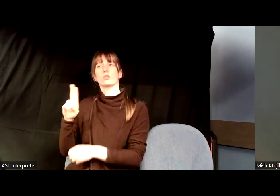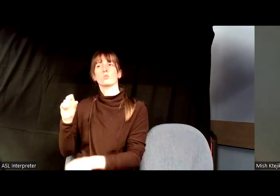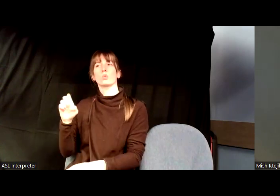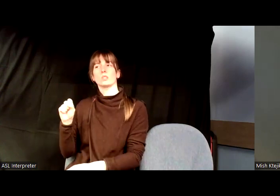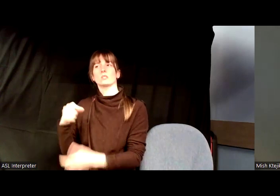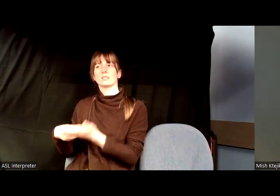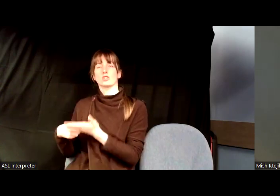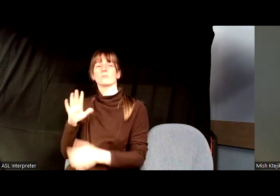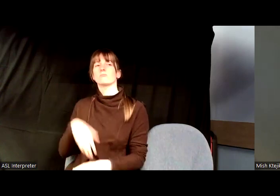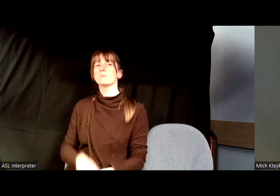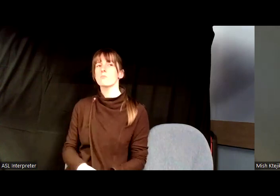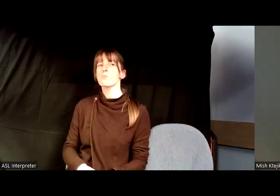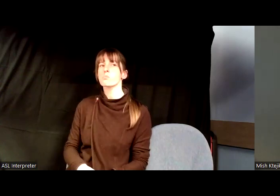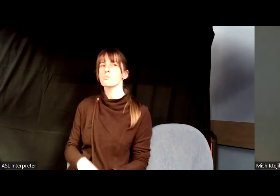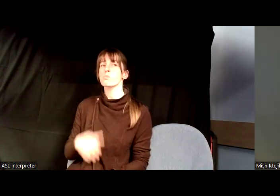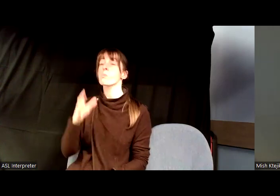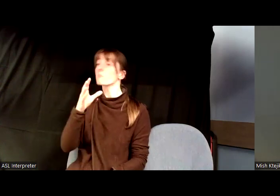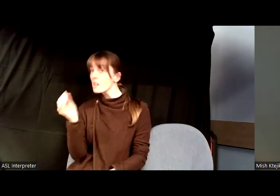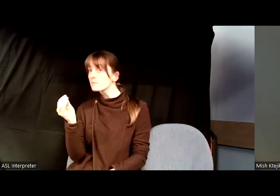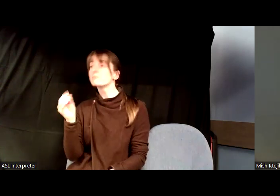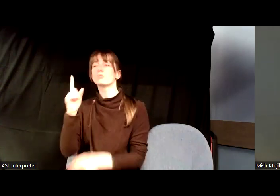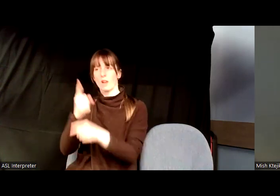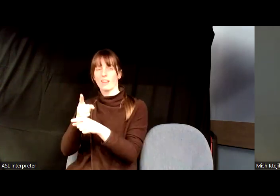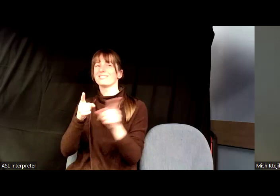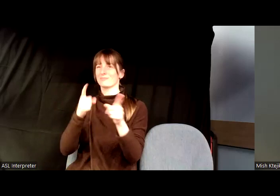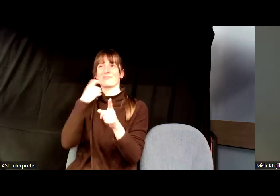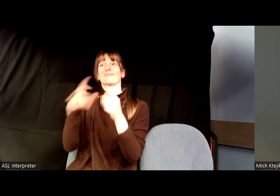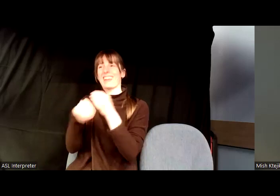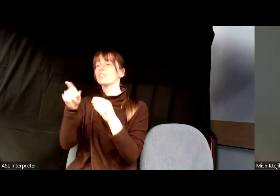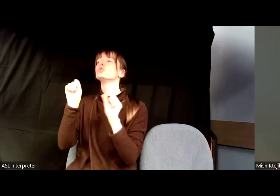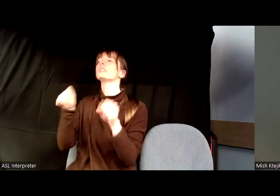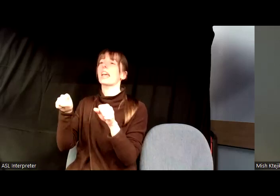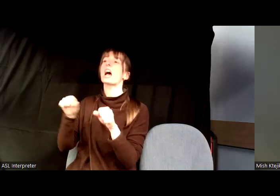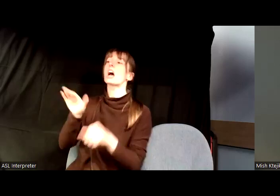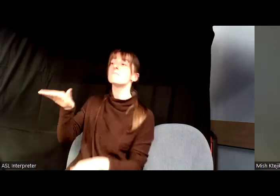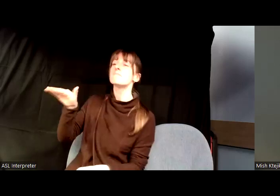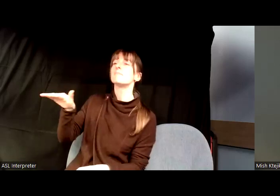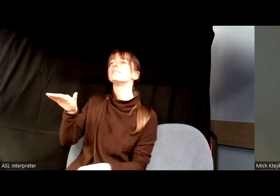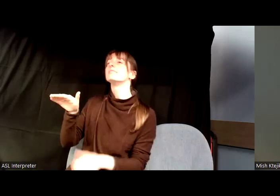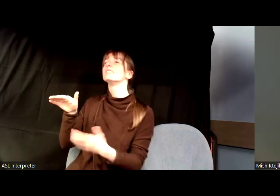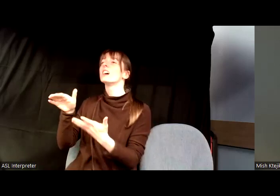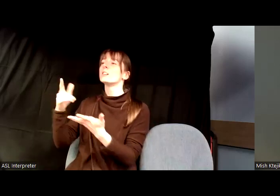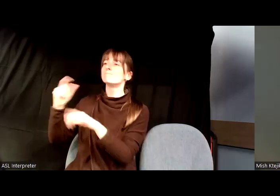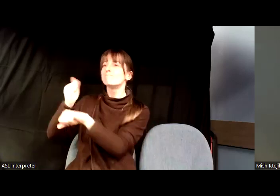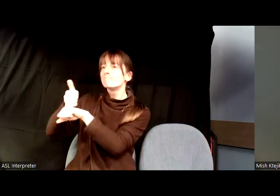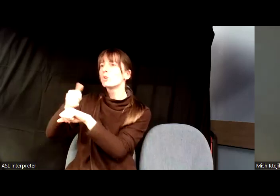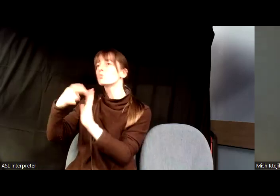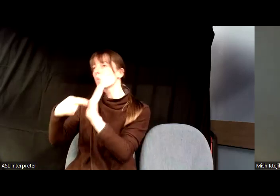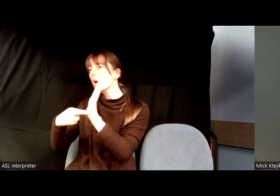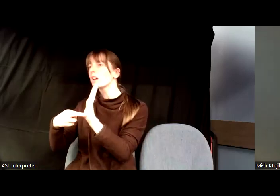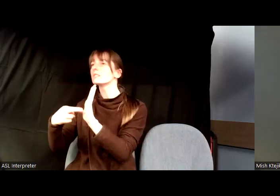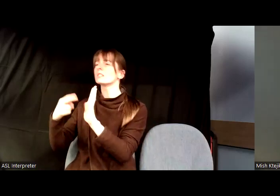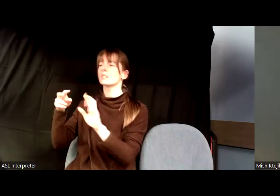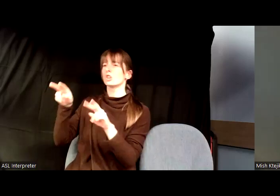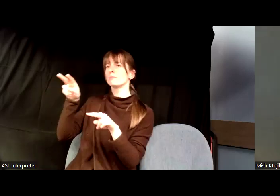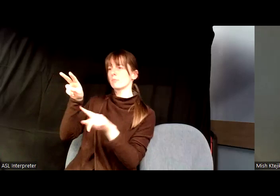you could further provide rules on as to what that supervision looks like. But that's the